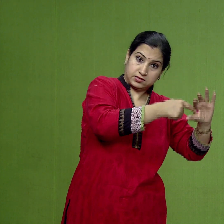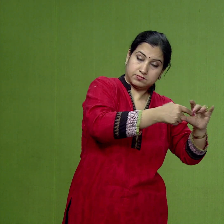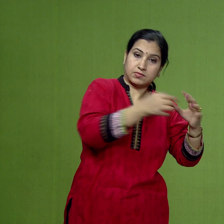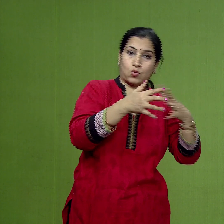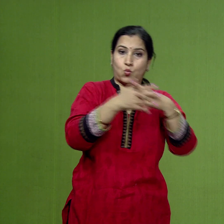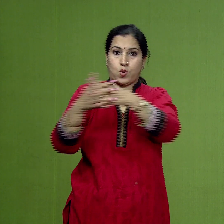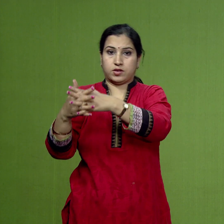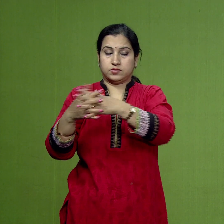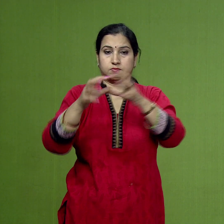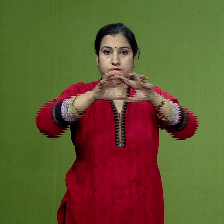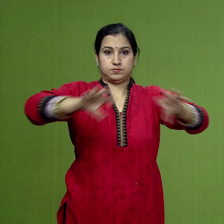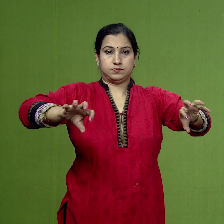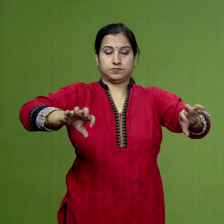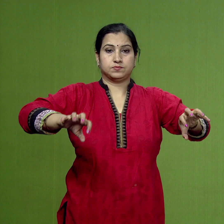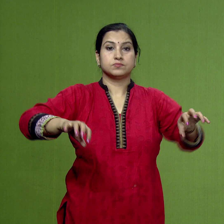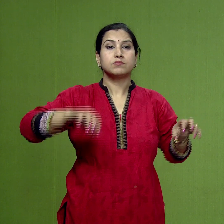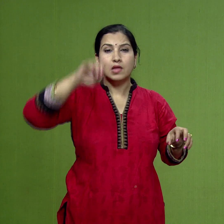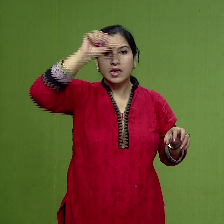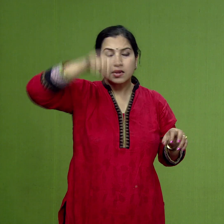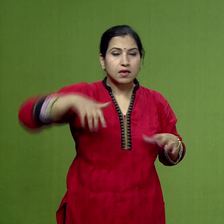parts. India accounts for